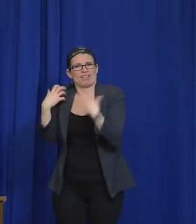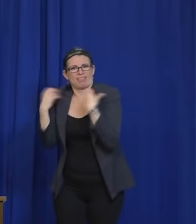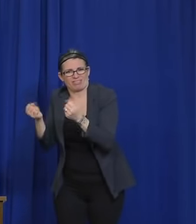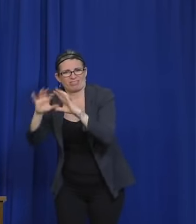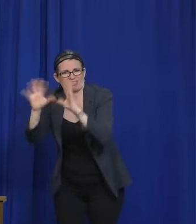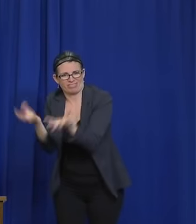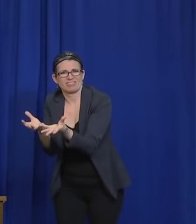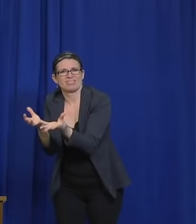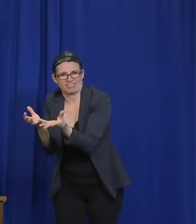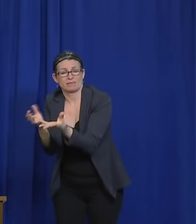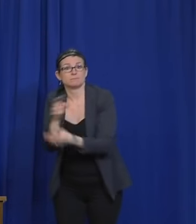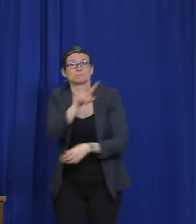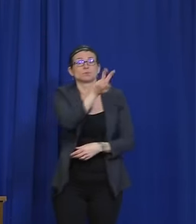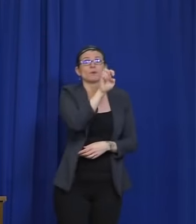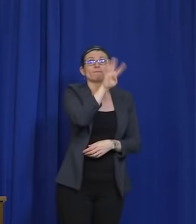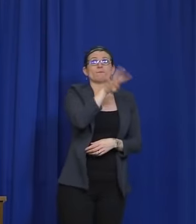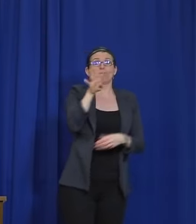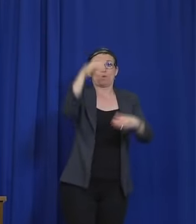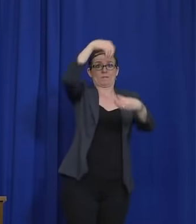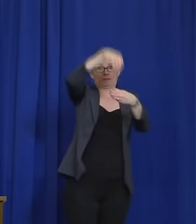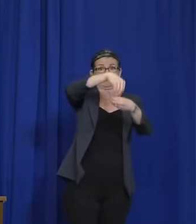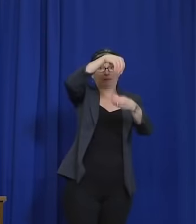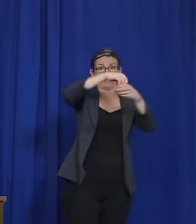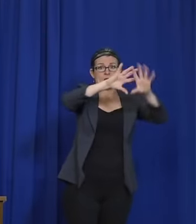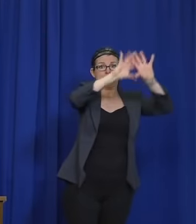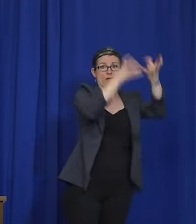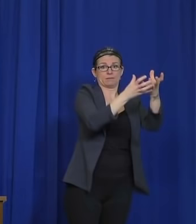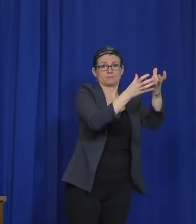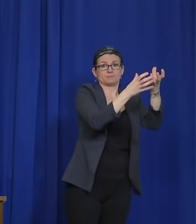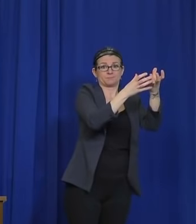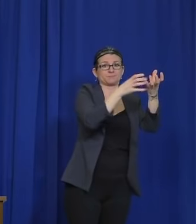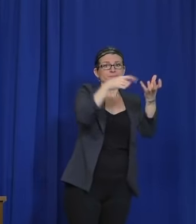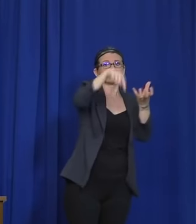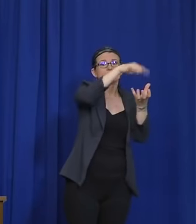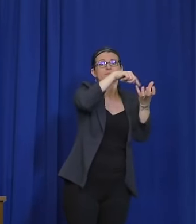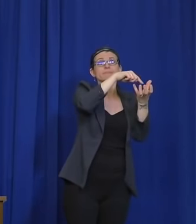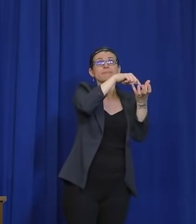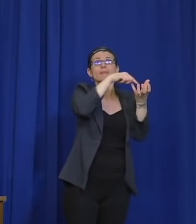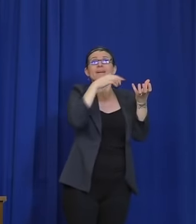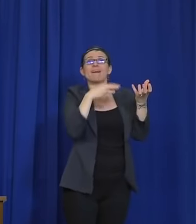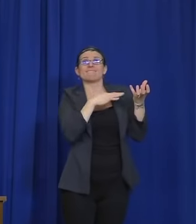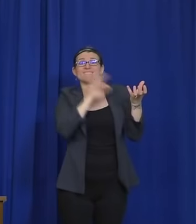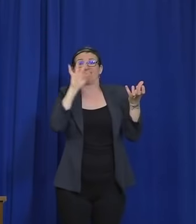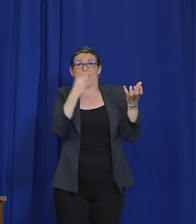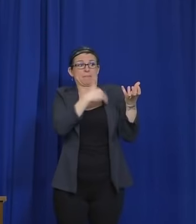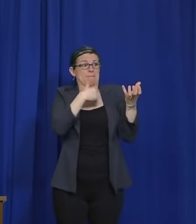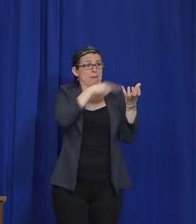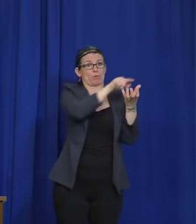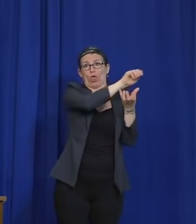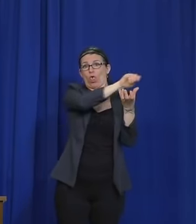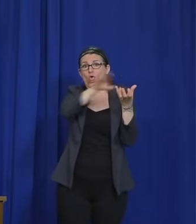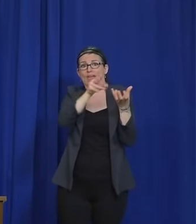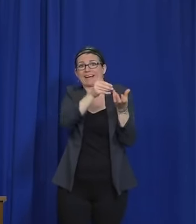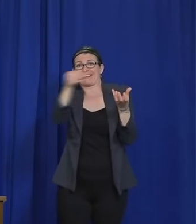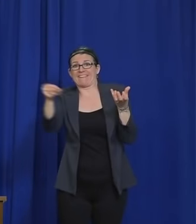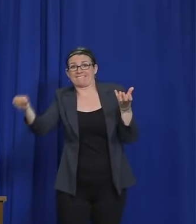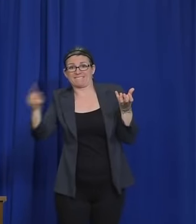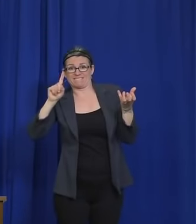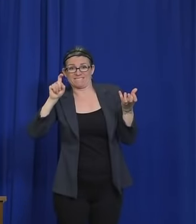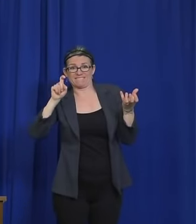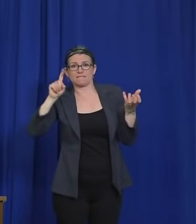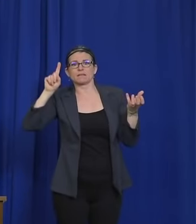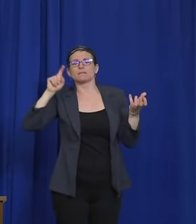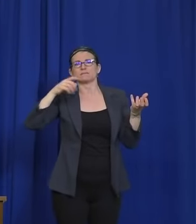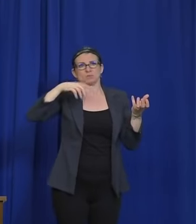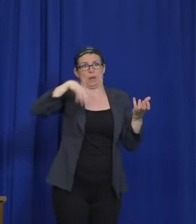how many of our total cases are family members? We can look and see if we have those data and get back to you. So thank you very much for that. And on the second